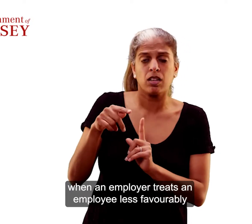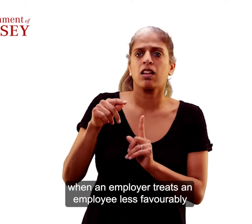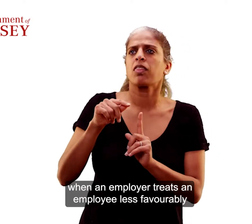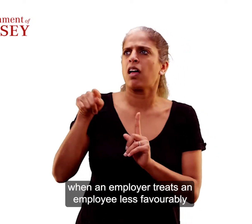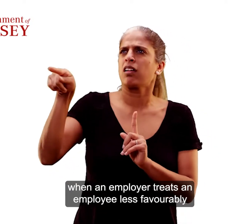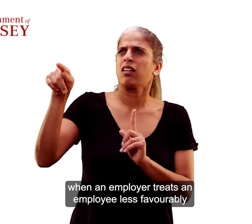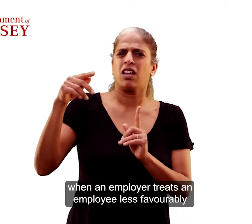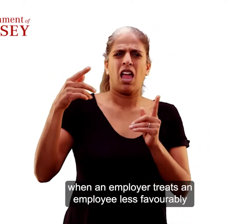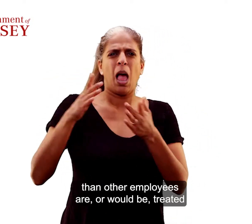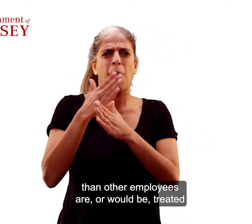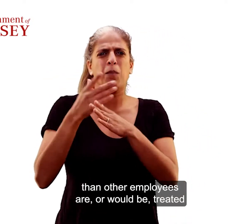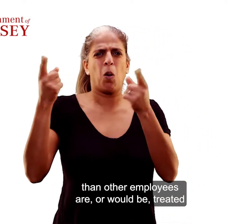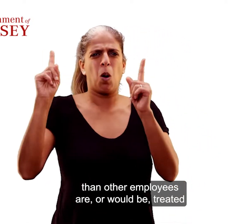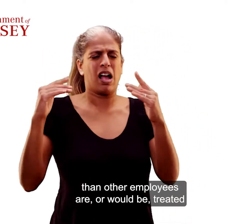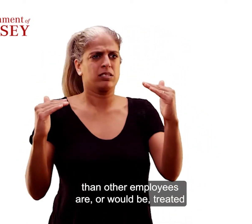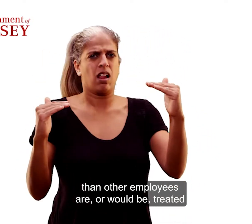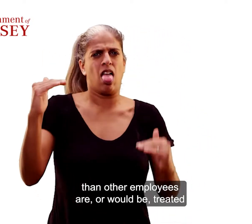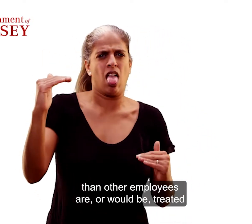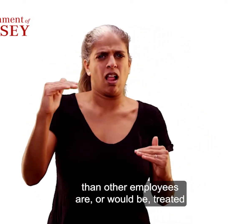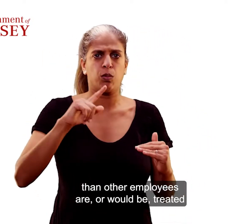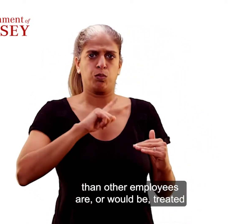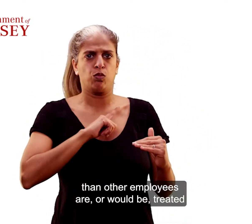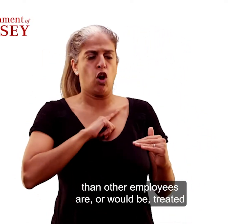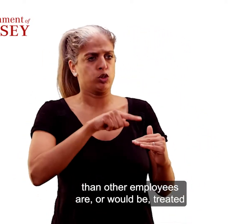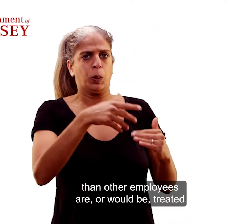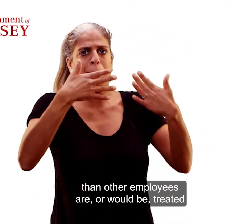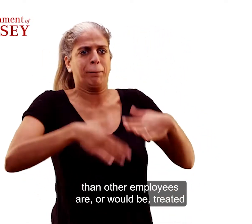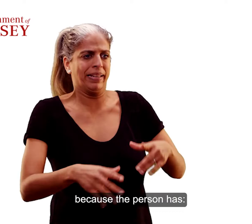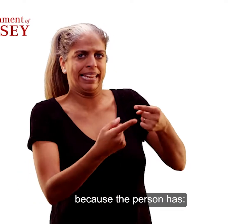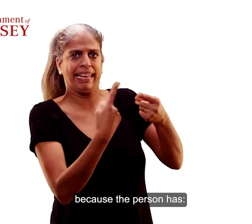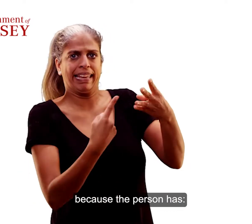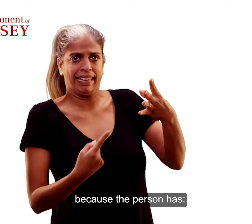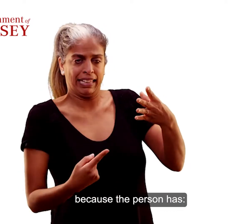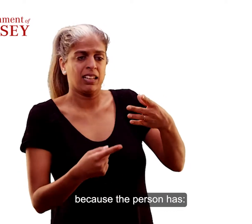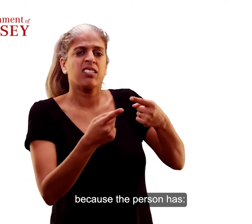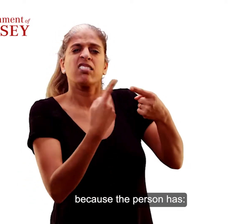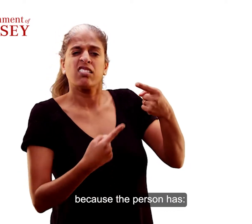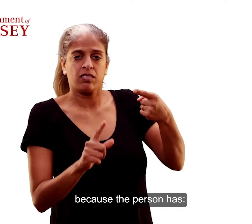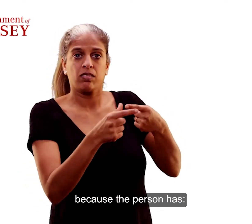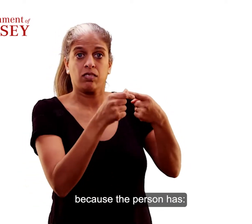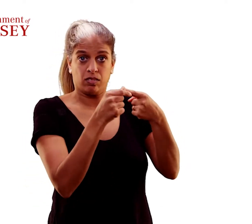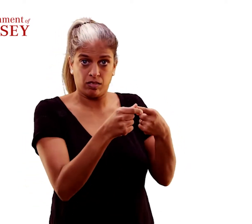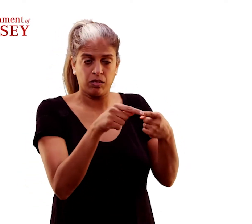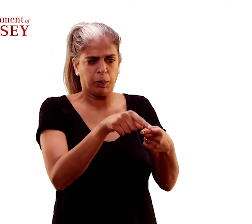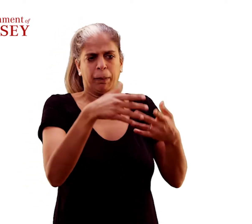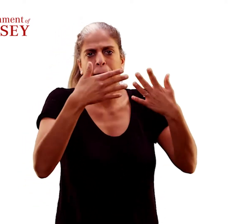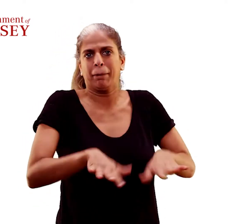less favourably than other employees are or would be treated because the person has